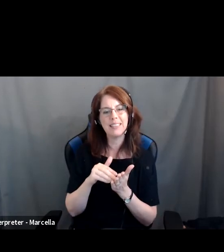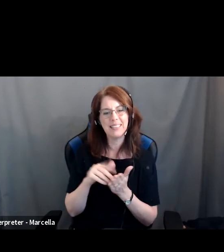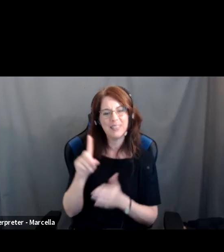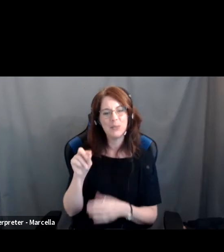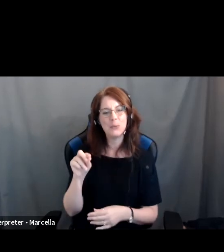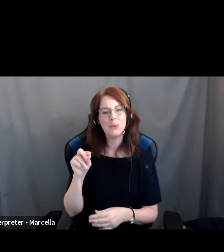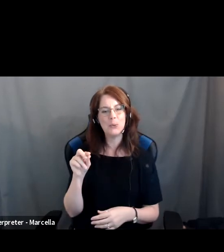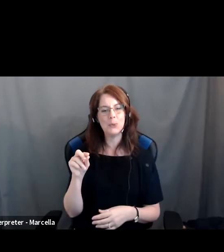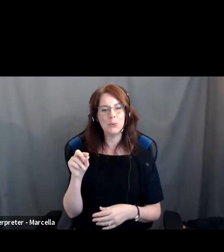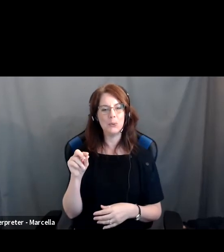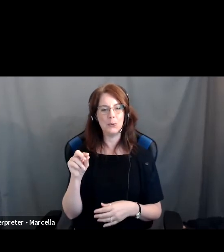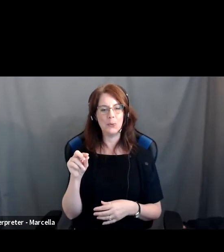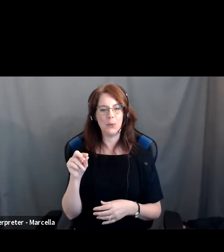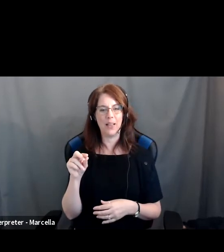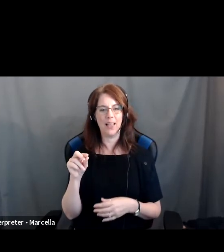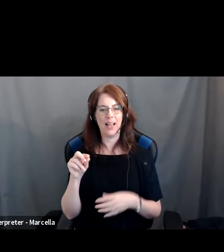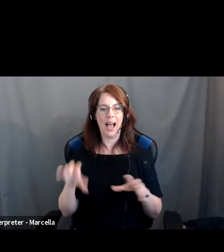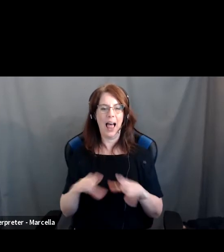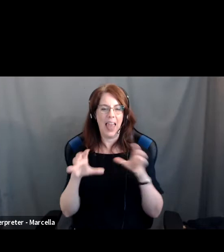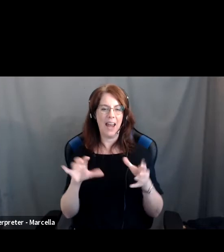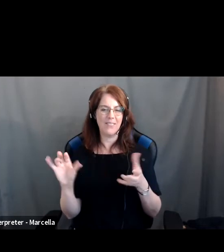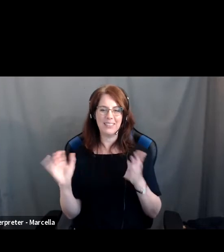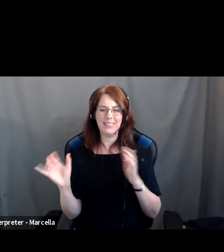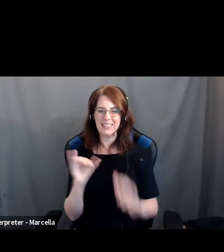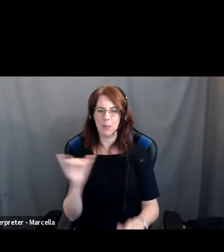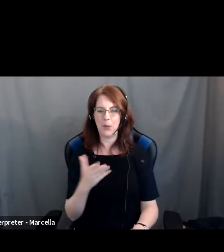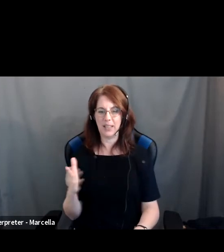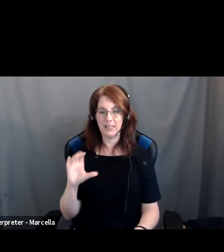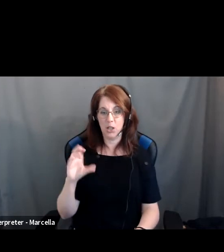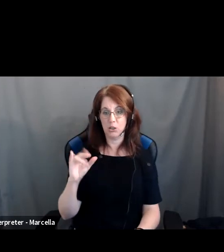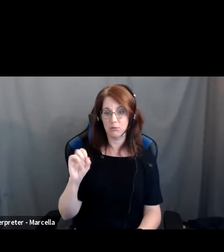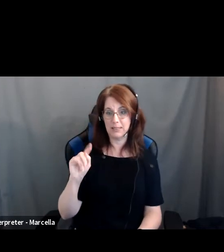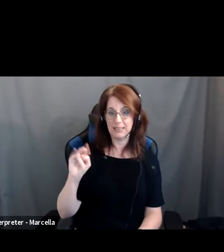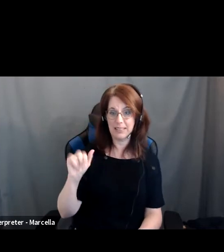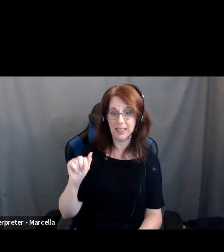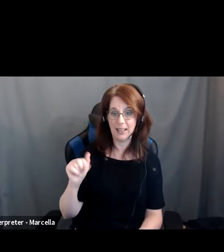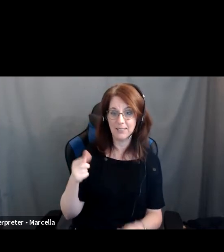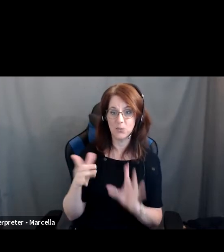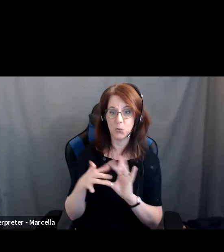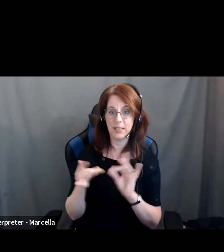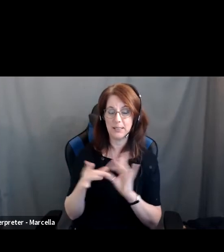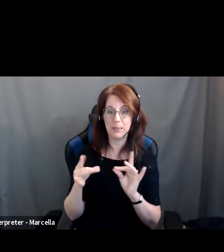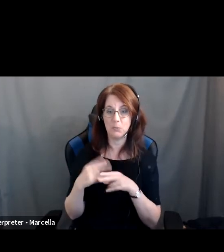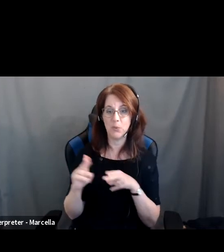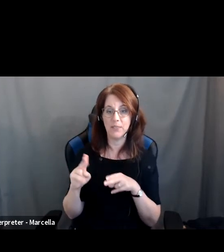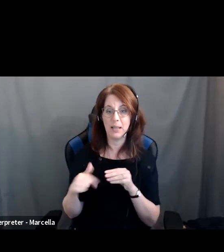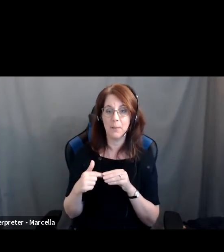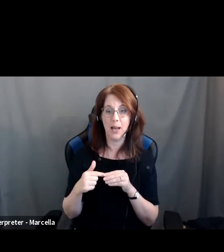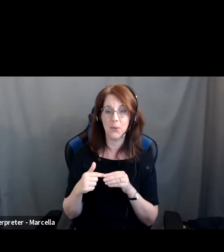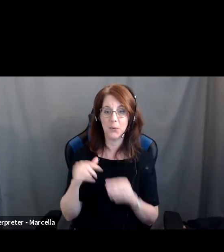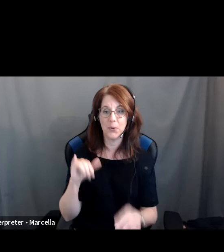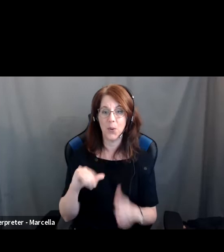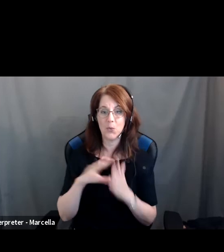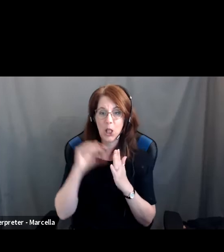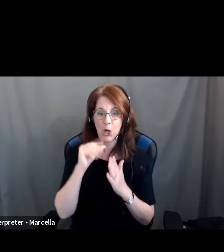do a lot of similar things. I don't know, Christina, if you want to speak briefly about those